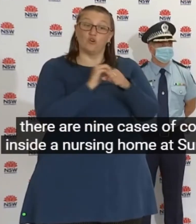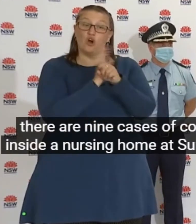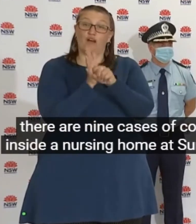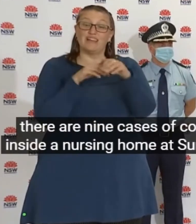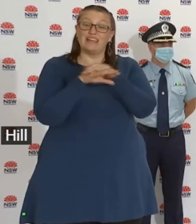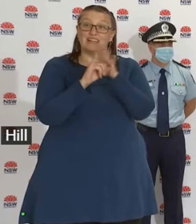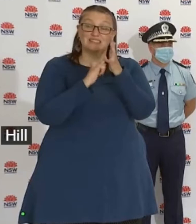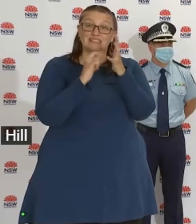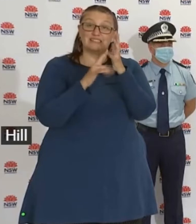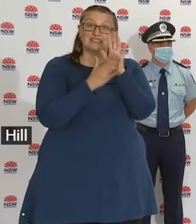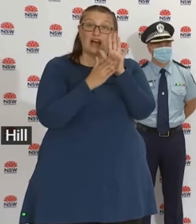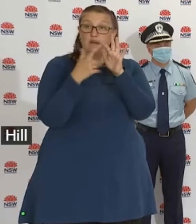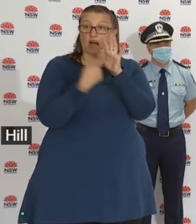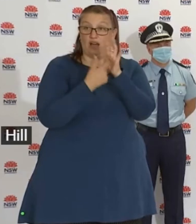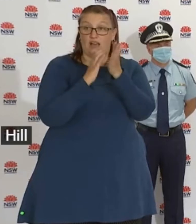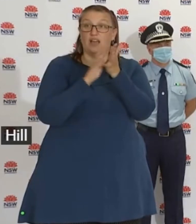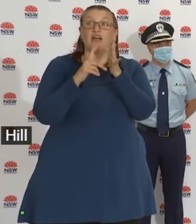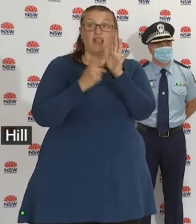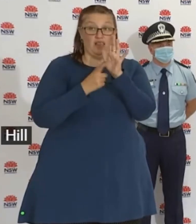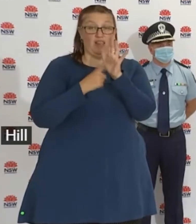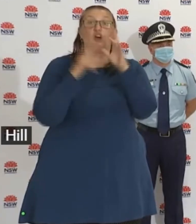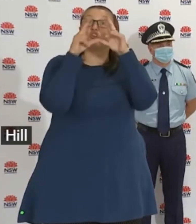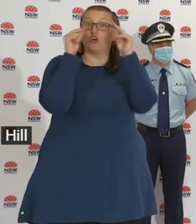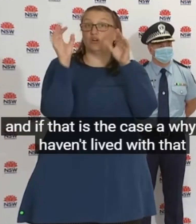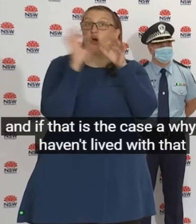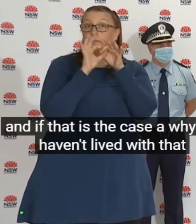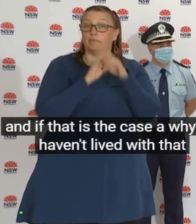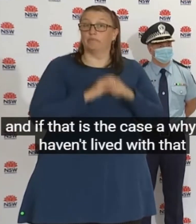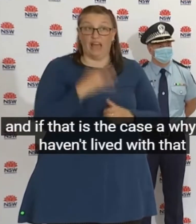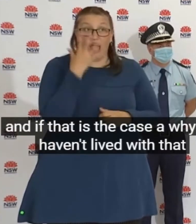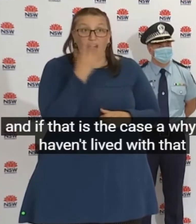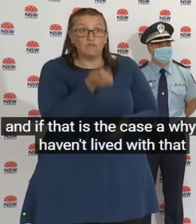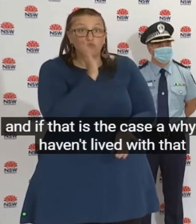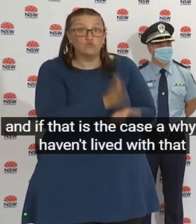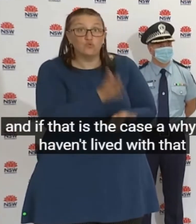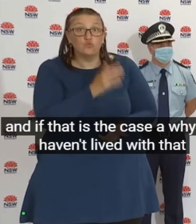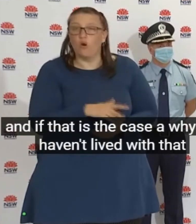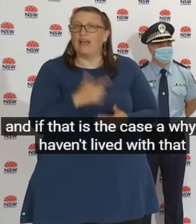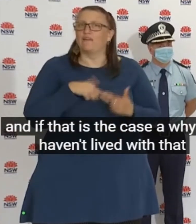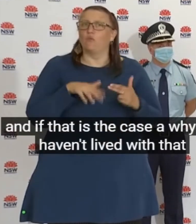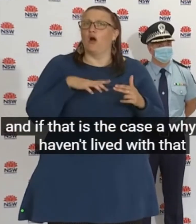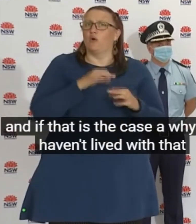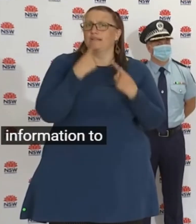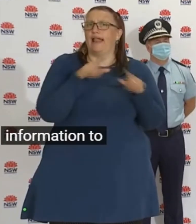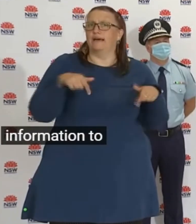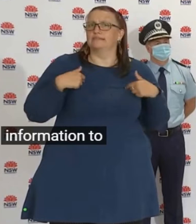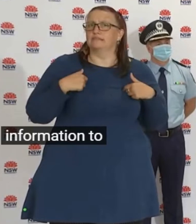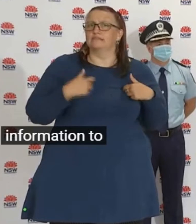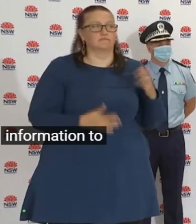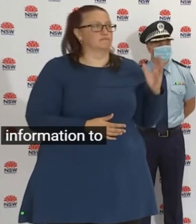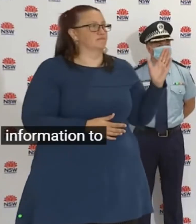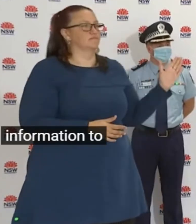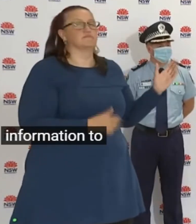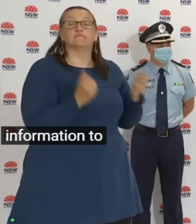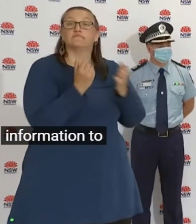that is the case, why we haven't led with that information today? So there are a number of aged care facilities across the city that have been affected, with staff